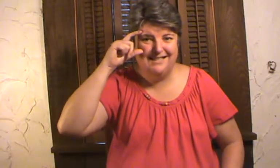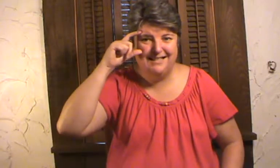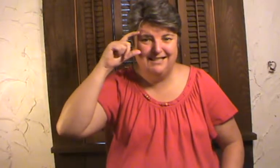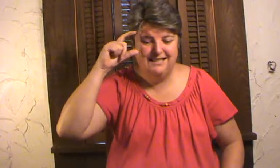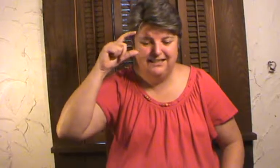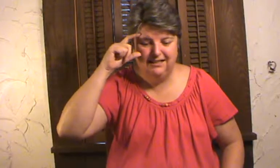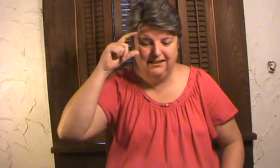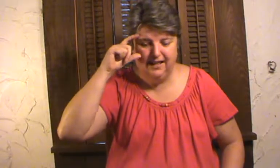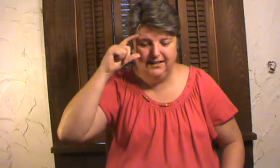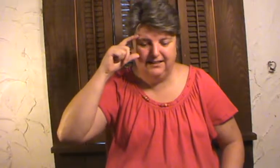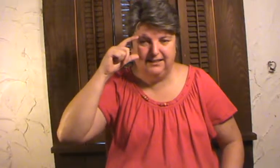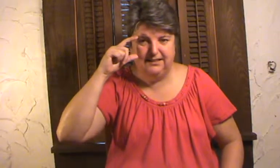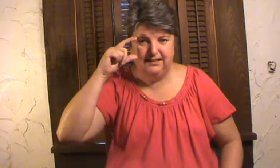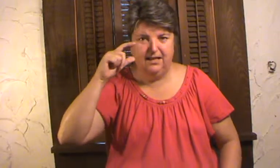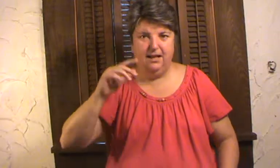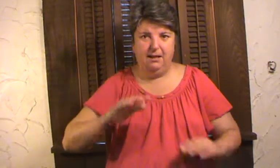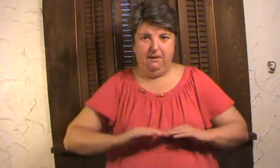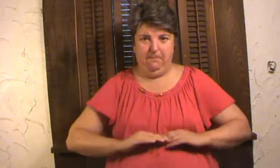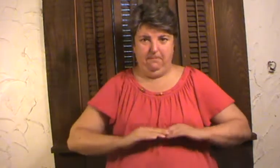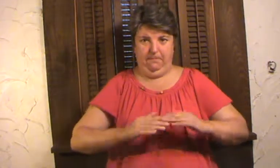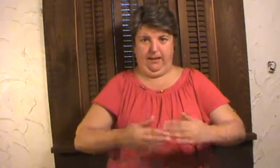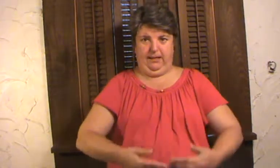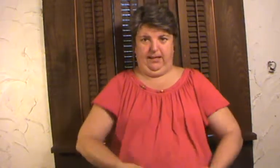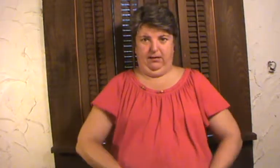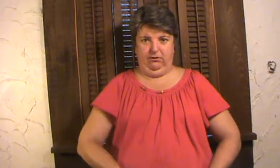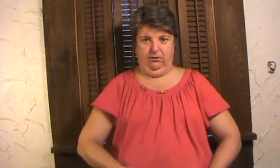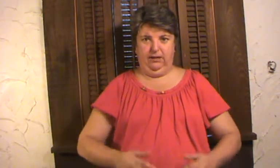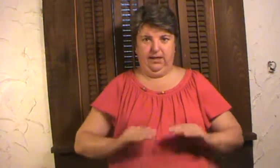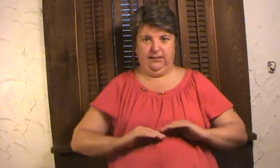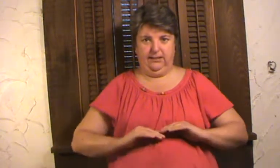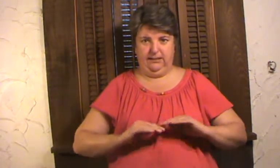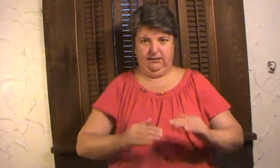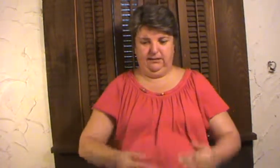Glasses, glasses. Belly or gut.